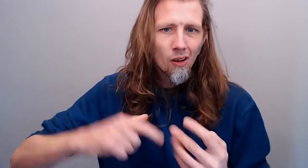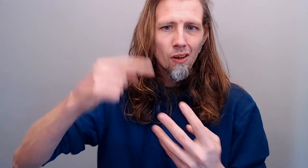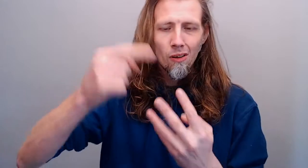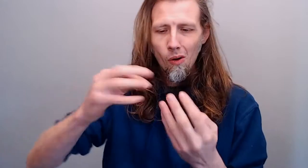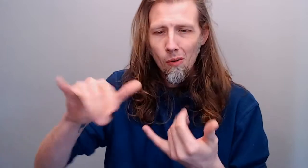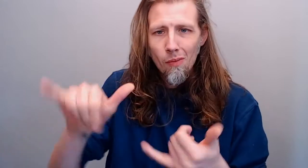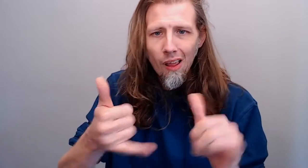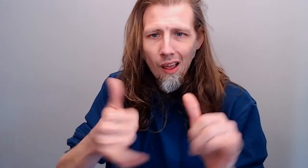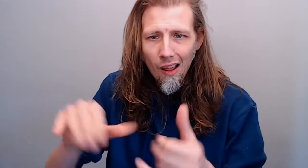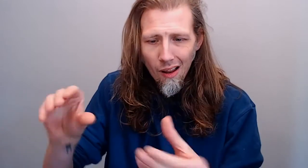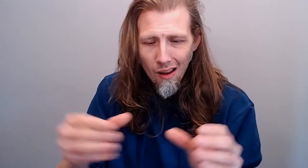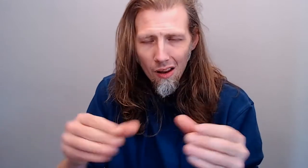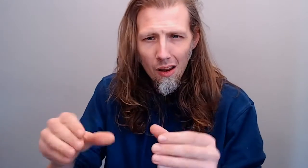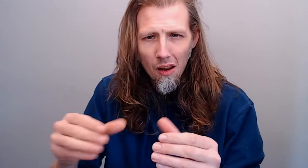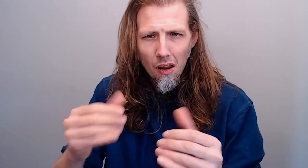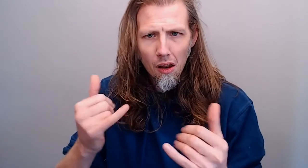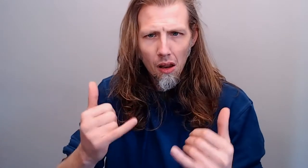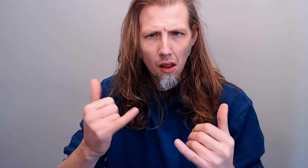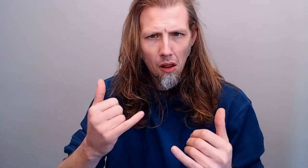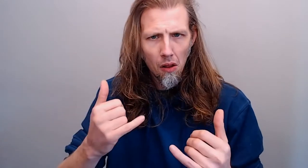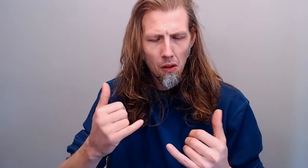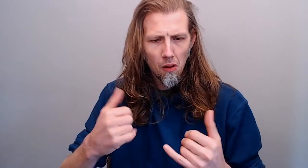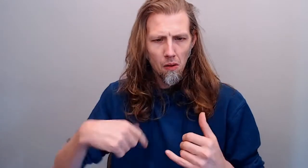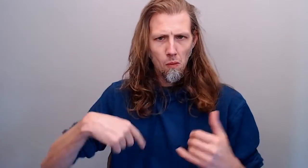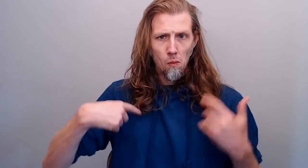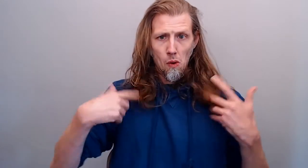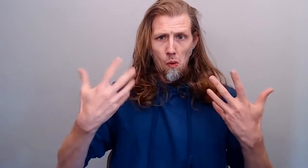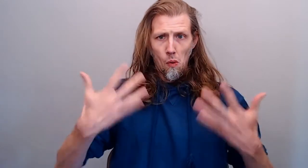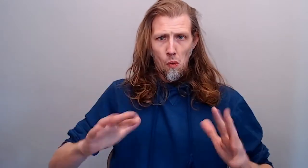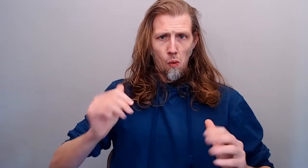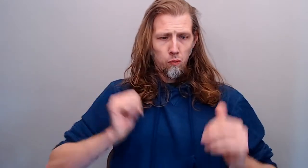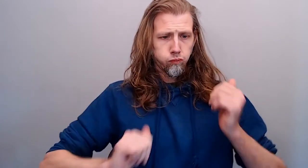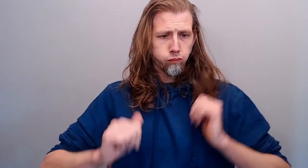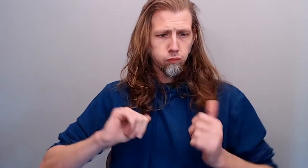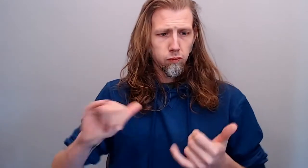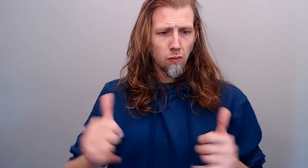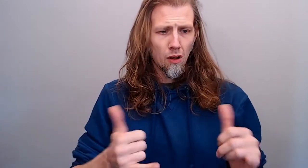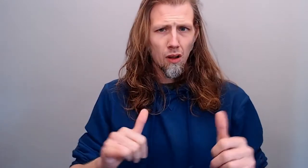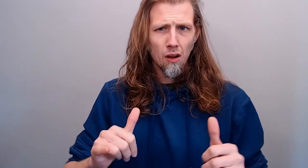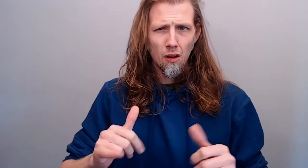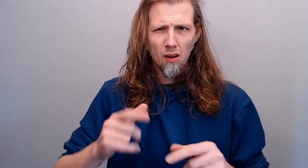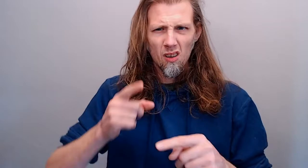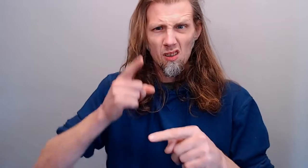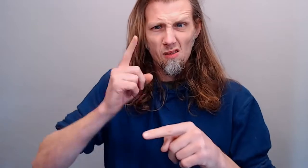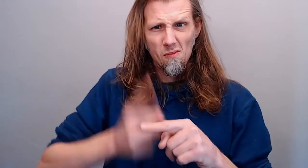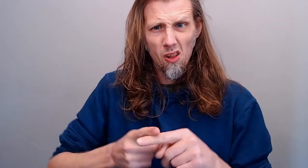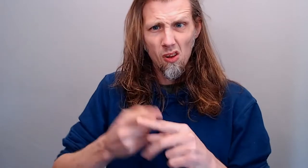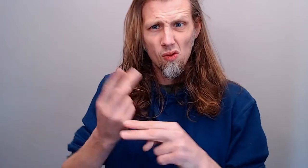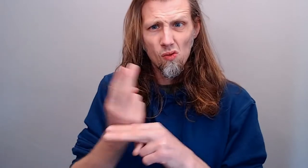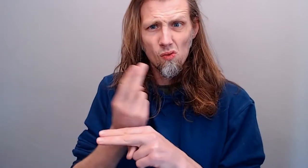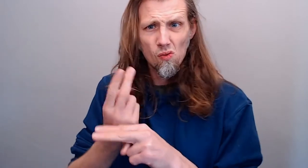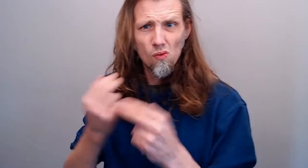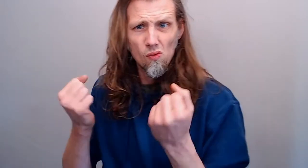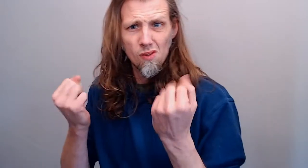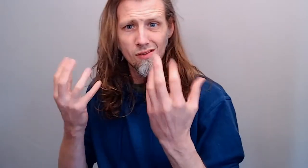like performance and play. We already understand the importance of dramatic play, and then when we see